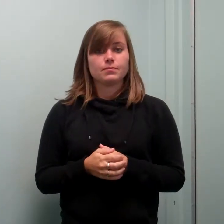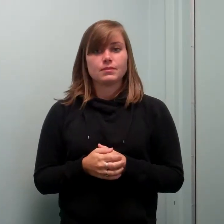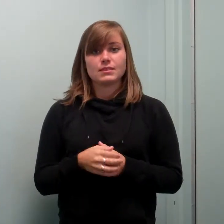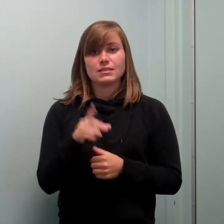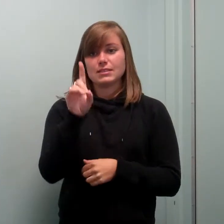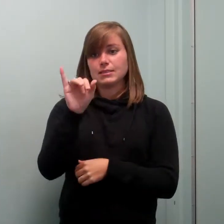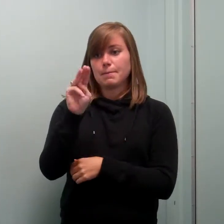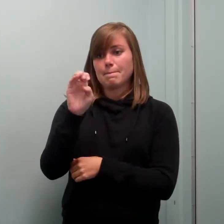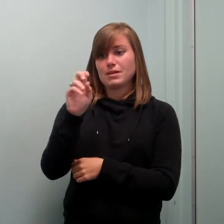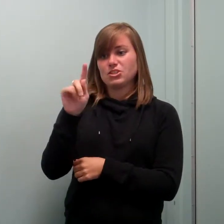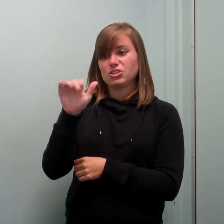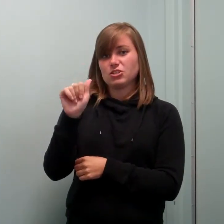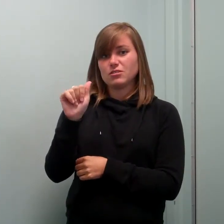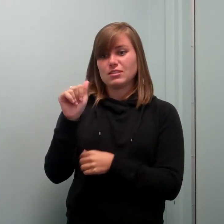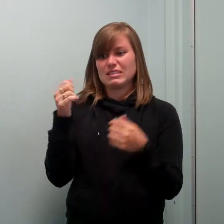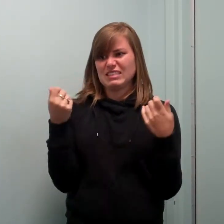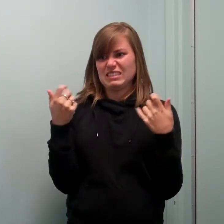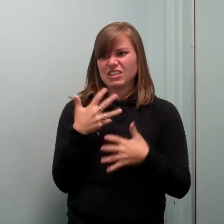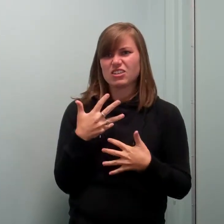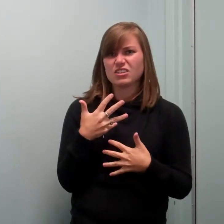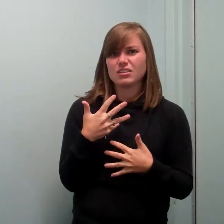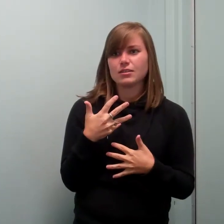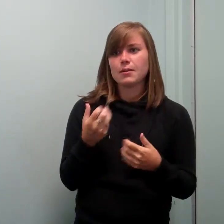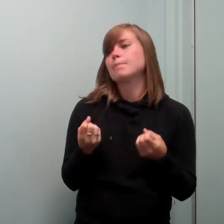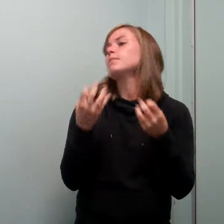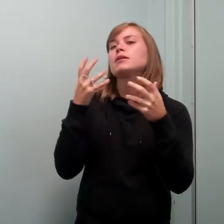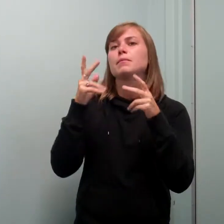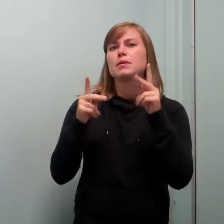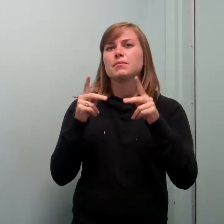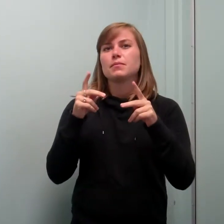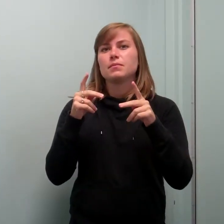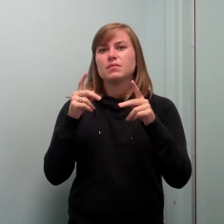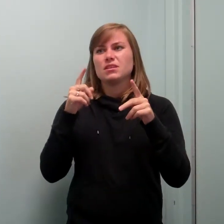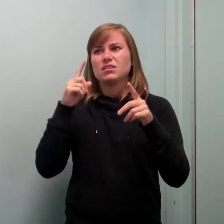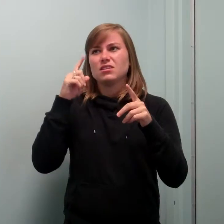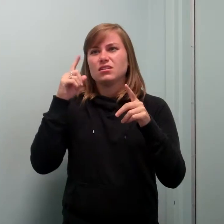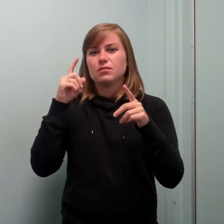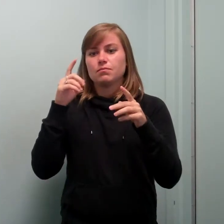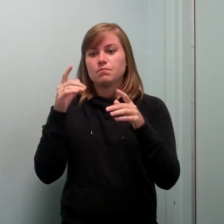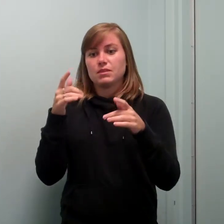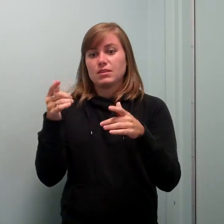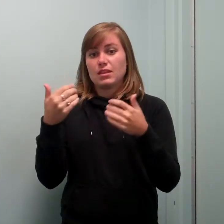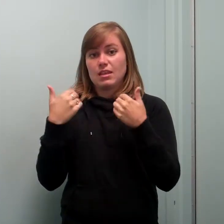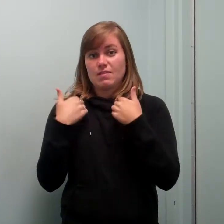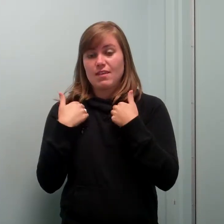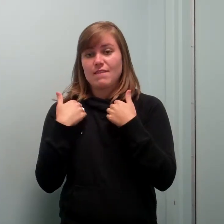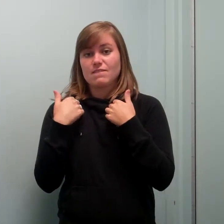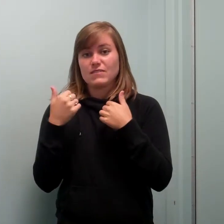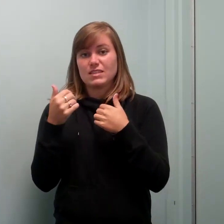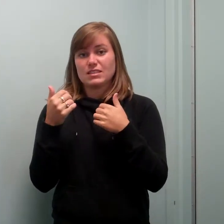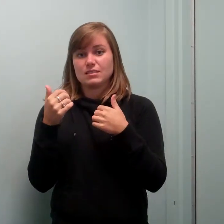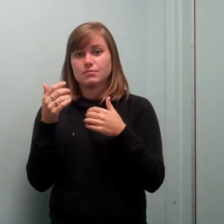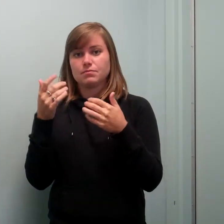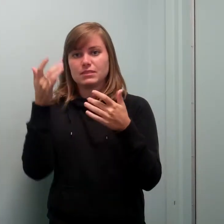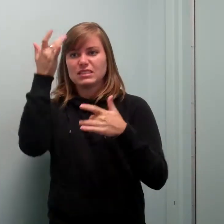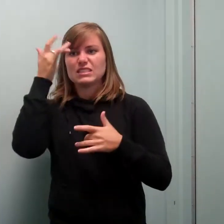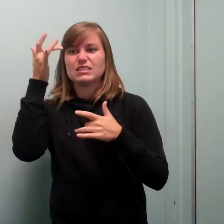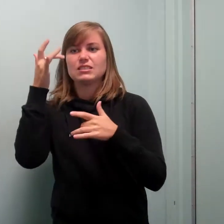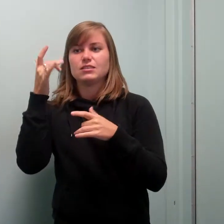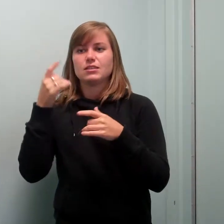us. The confused faces and shaky hands of people who have dementia, the big numbers of people who get it, they frighten